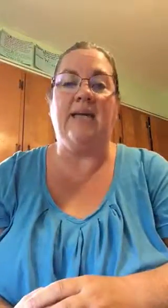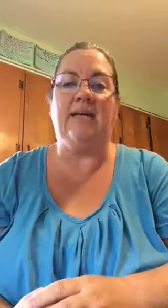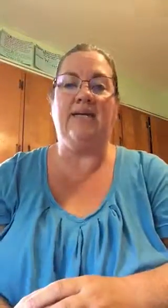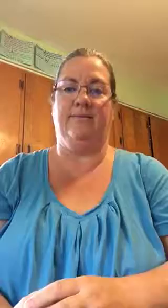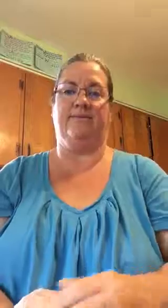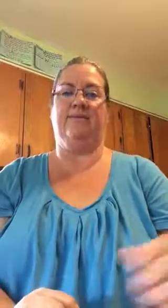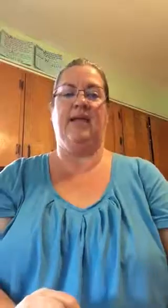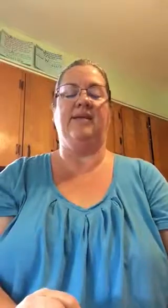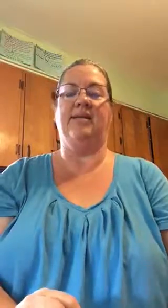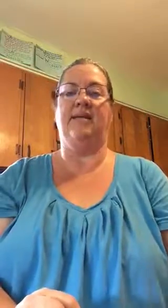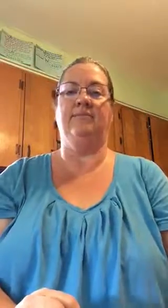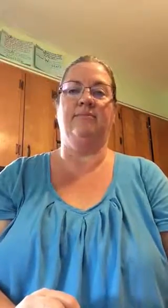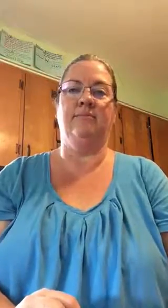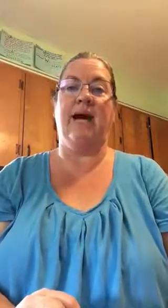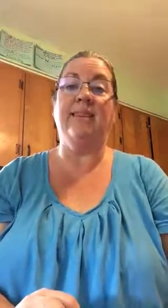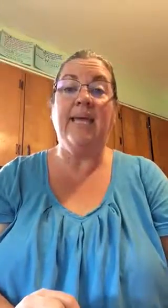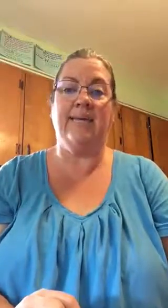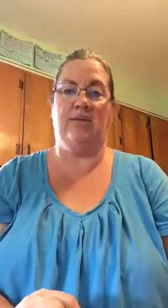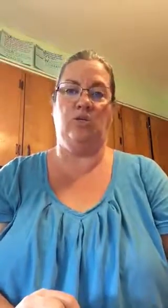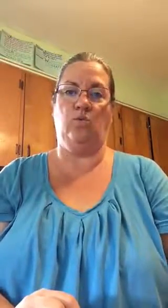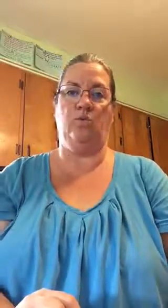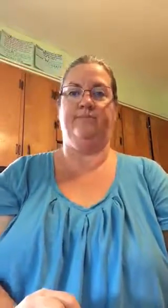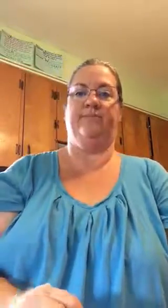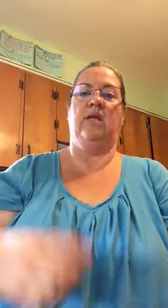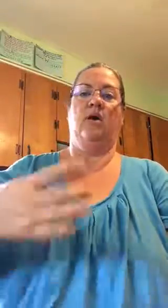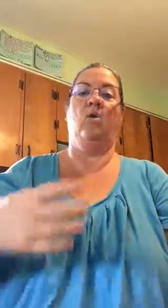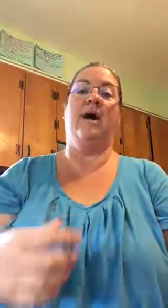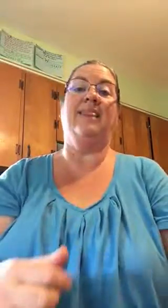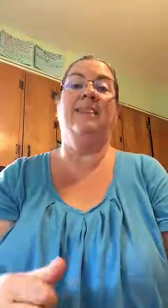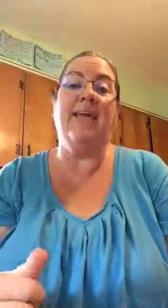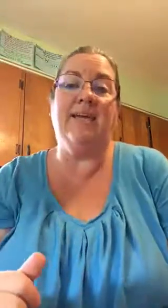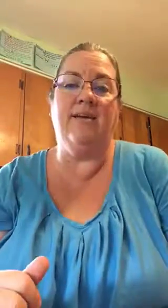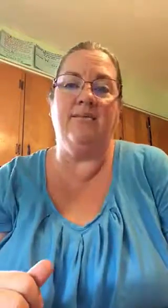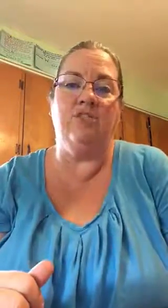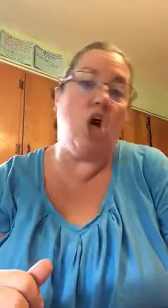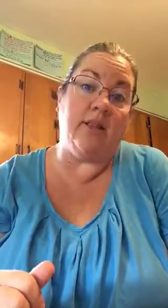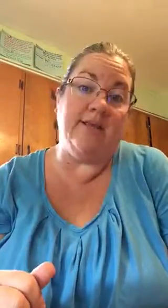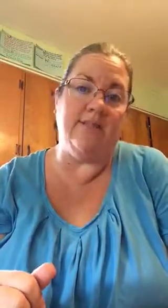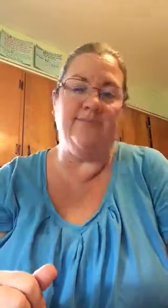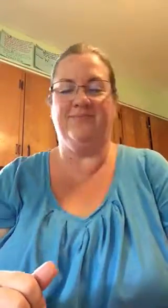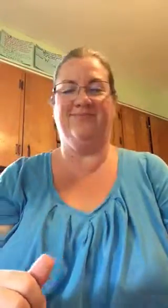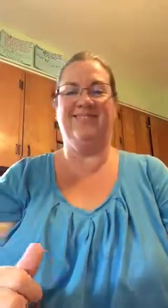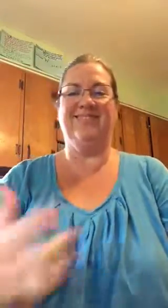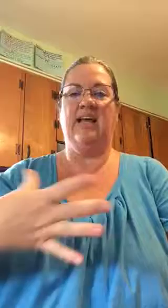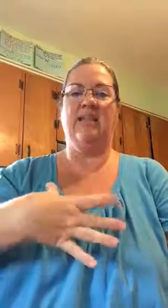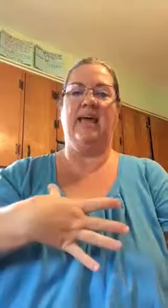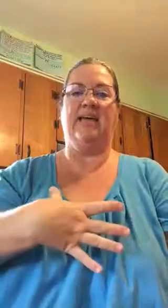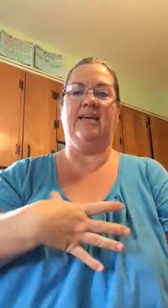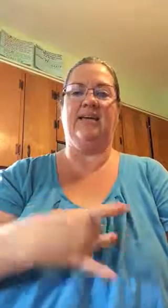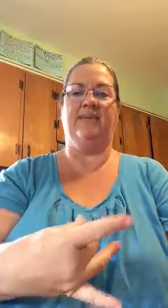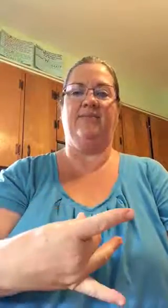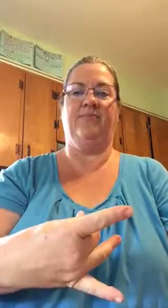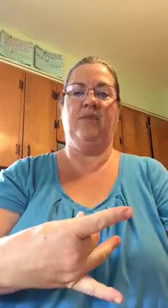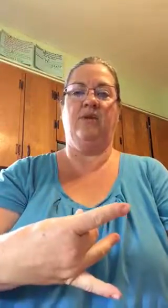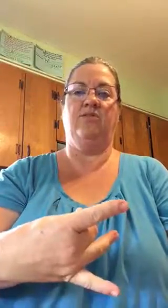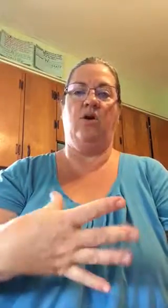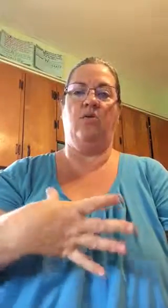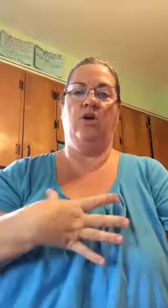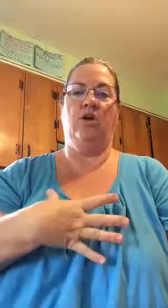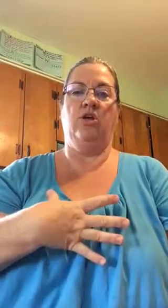Like, as in, I like you, or I like chocolate. Like. So you're